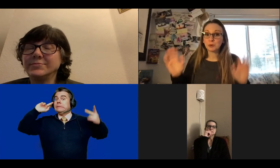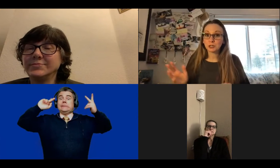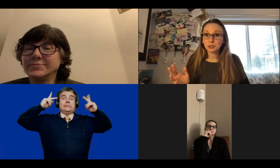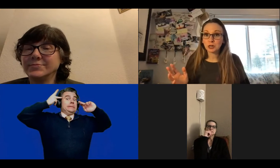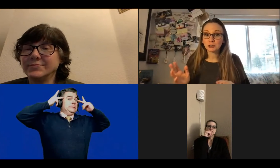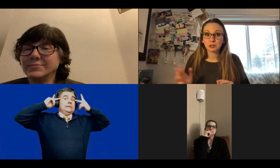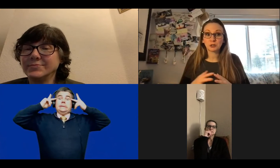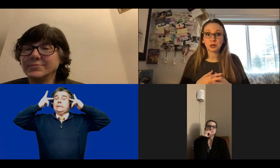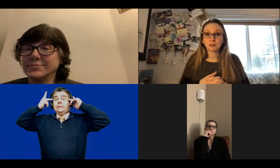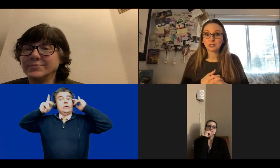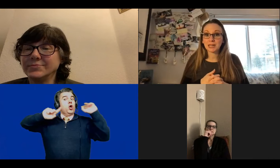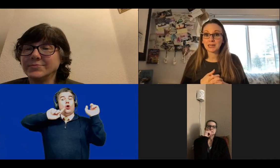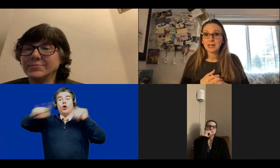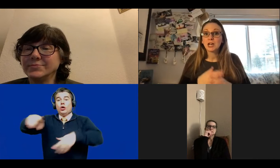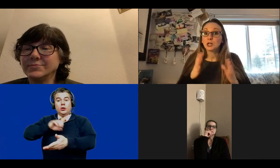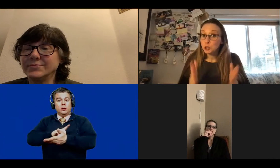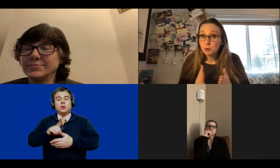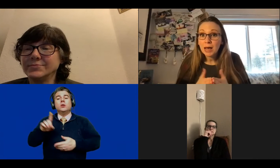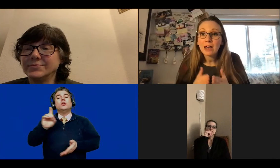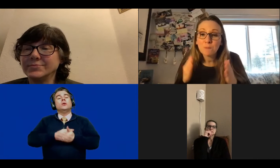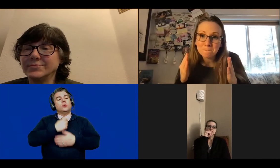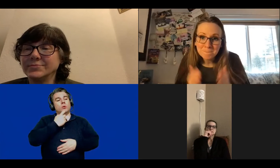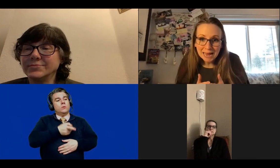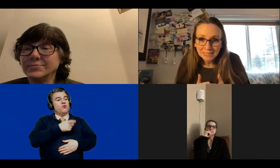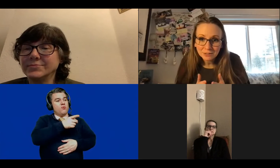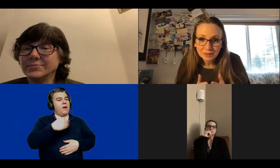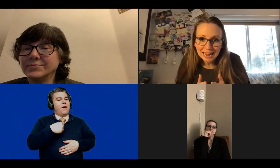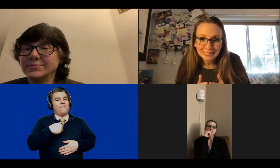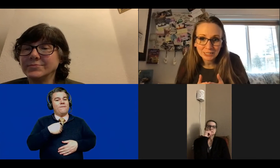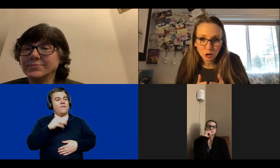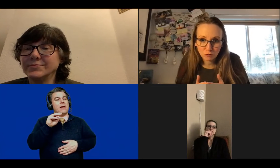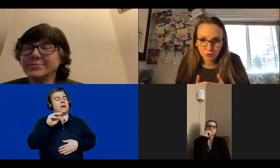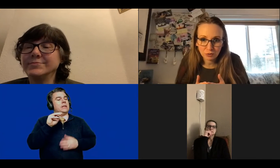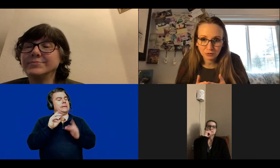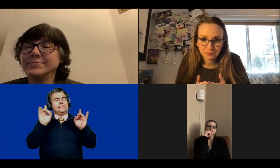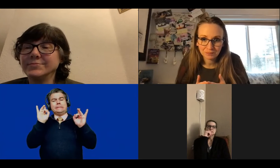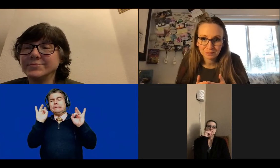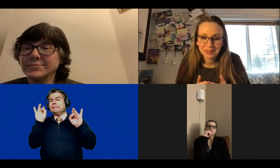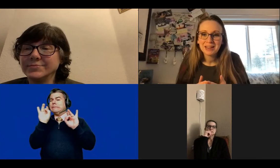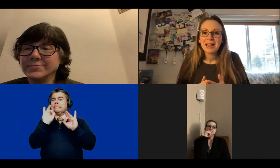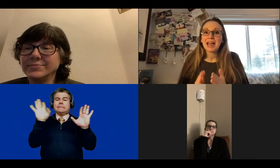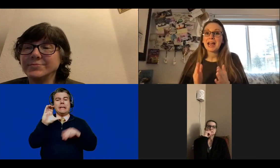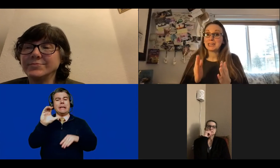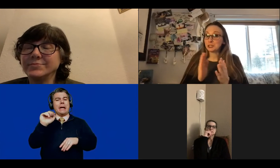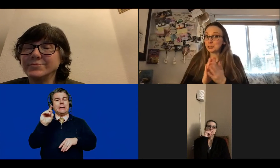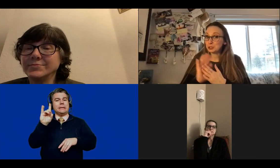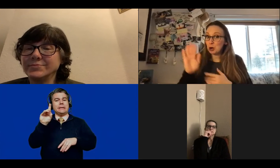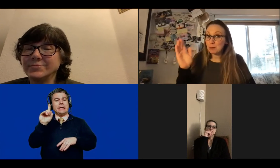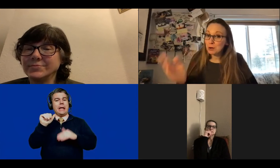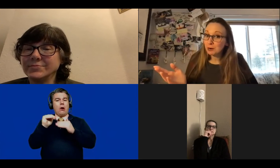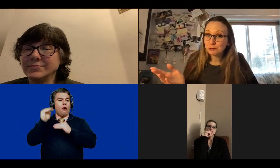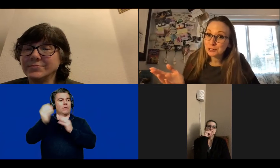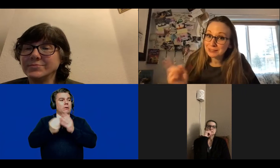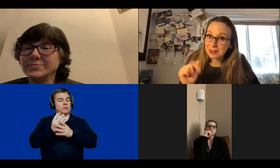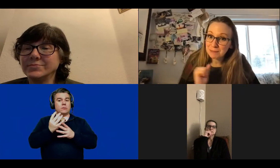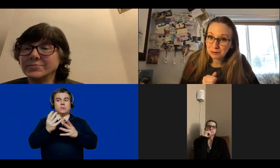so she went to her doctor, and her doctor said, "You have massive candida overgrowth." And she saw